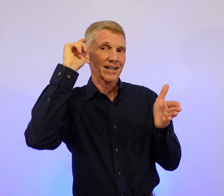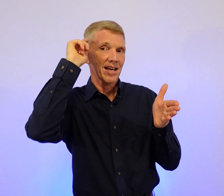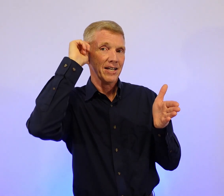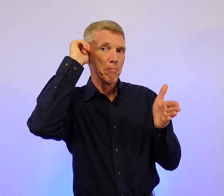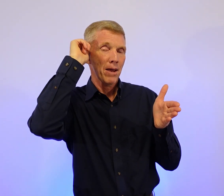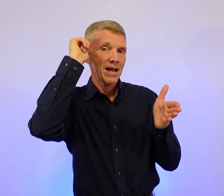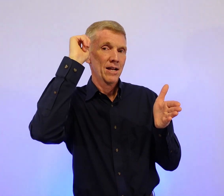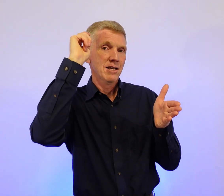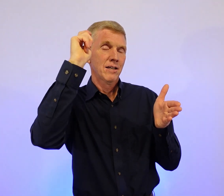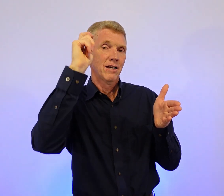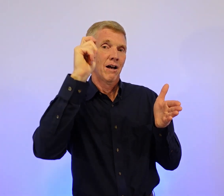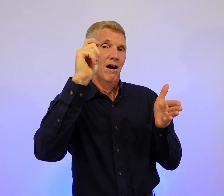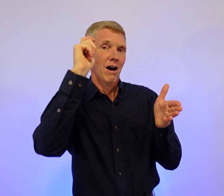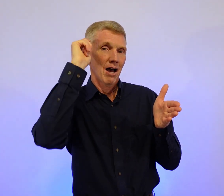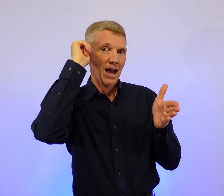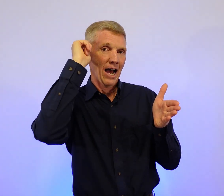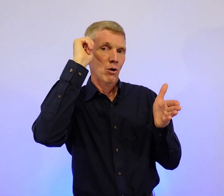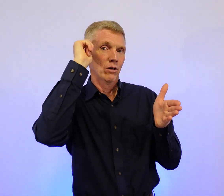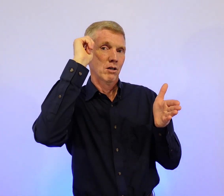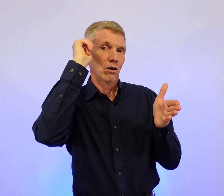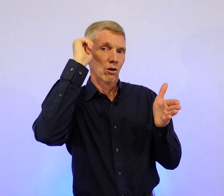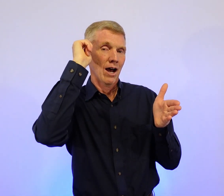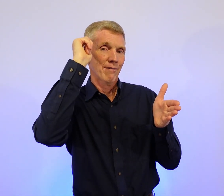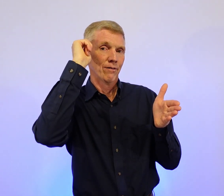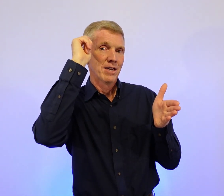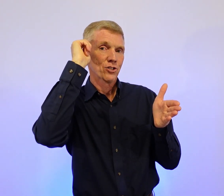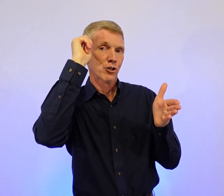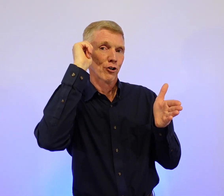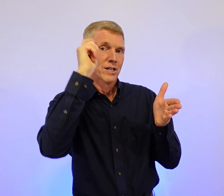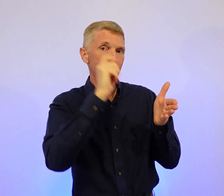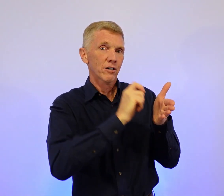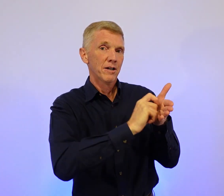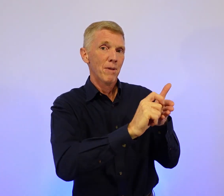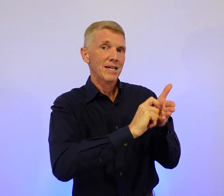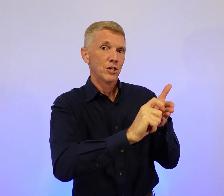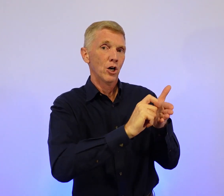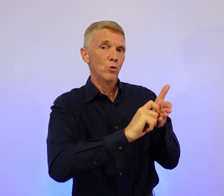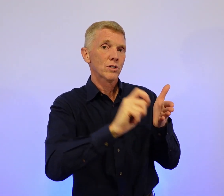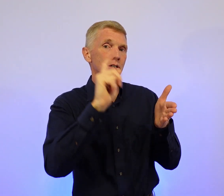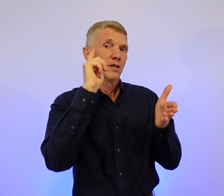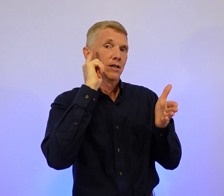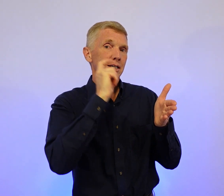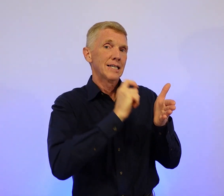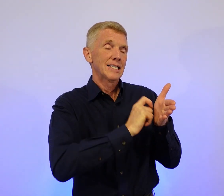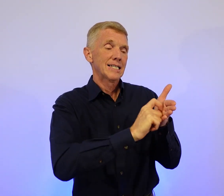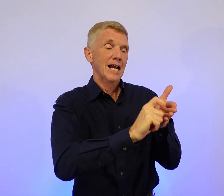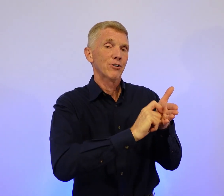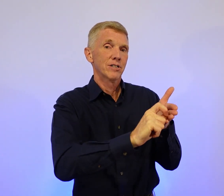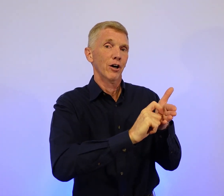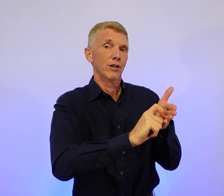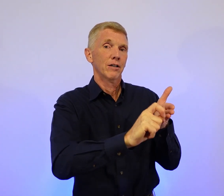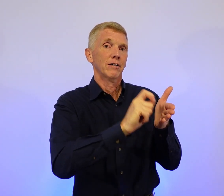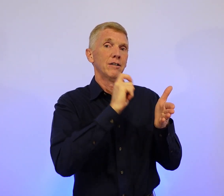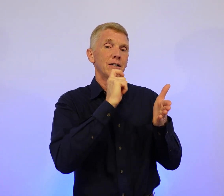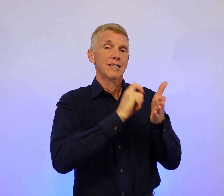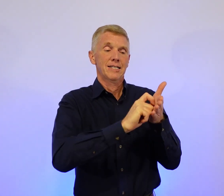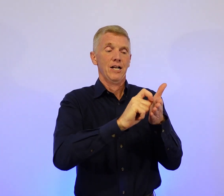taking a pen out or off of his or her ear and making notes. Secretary.